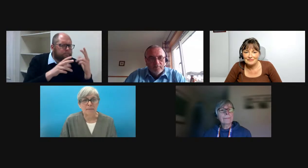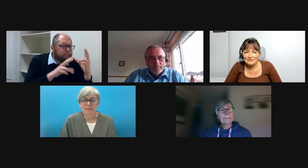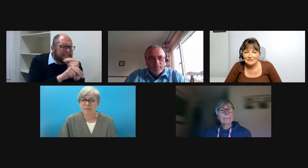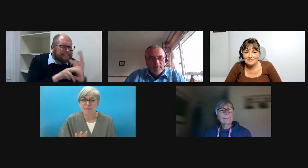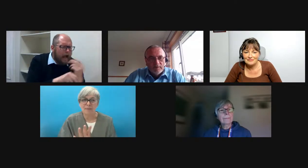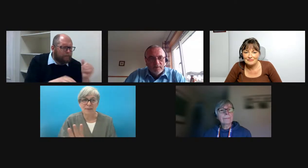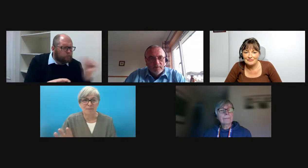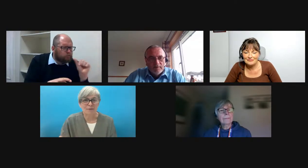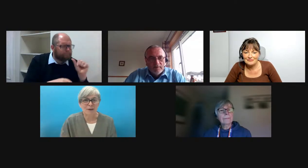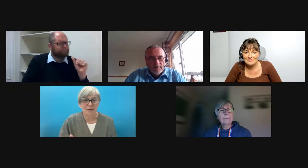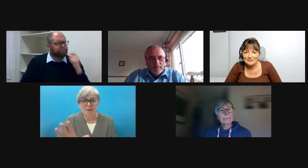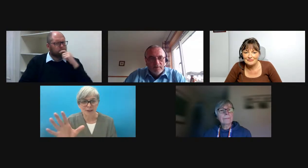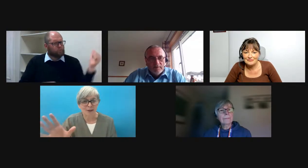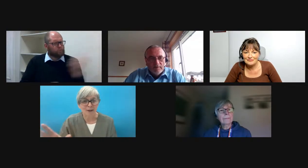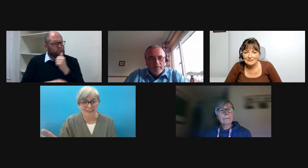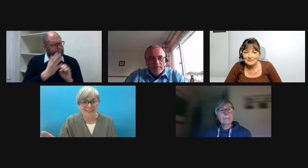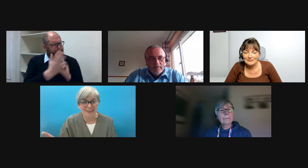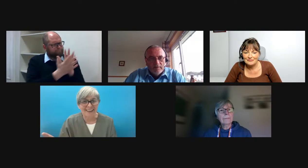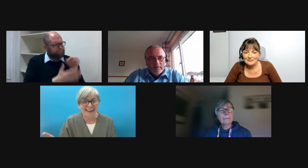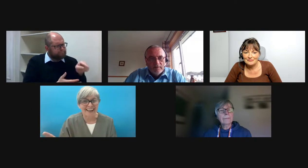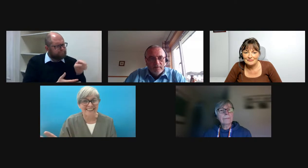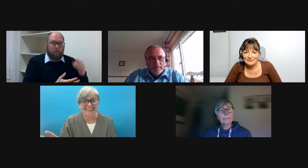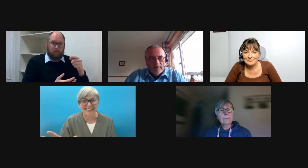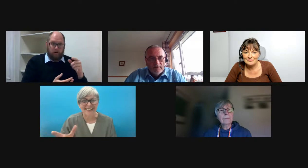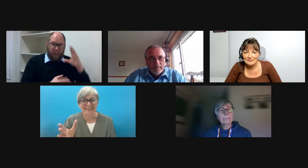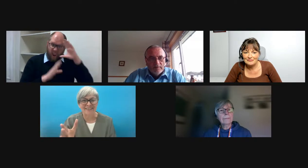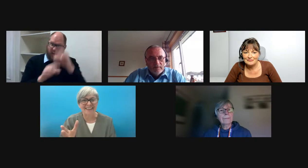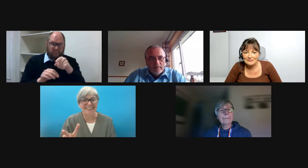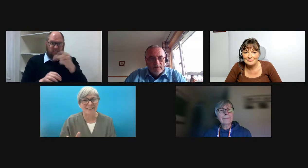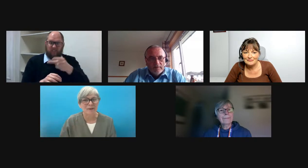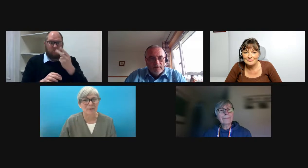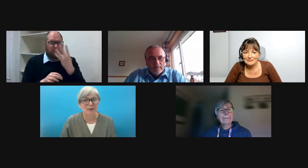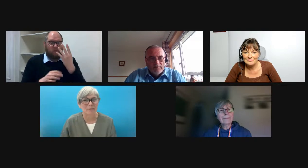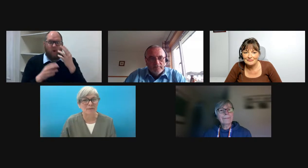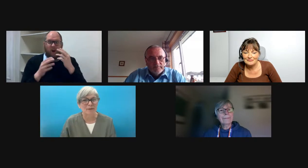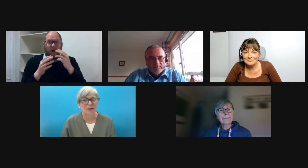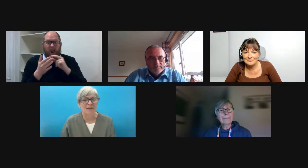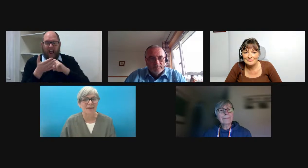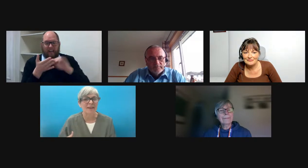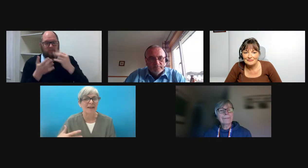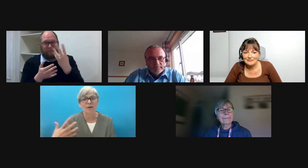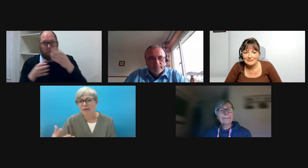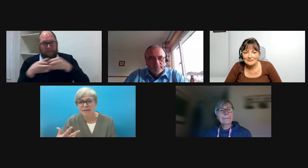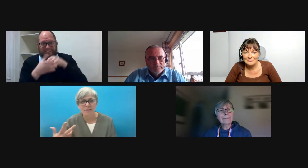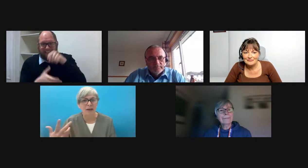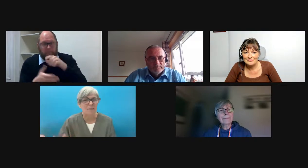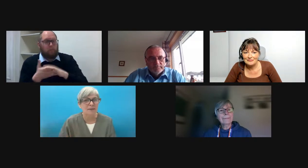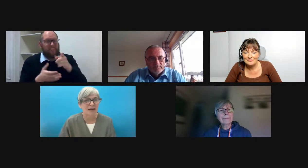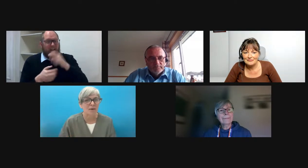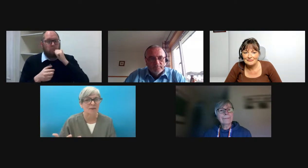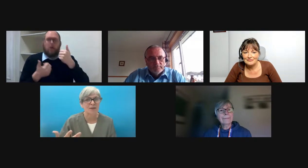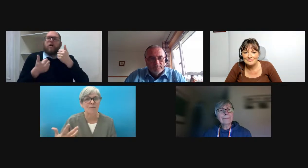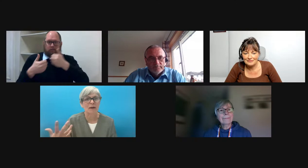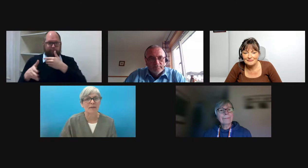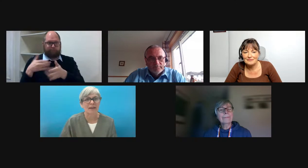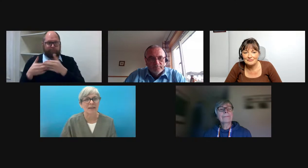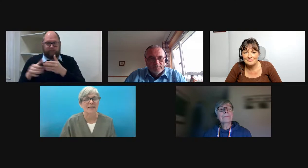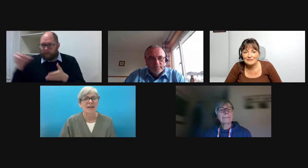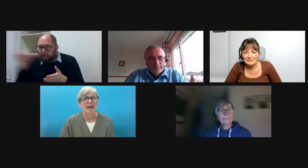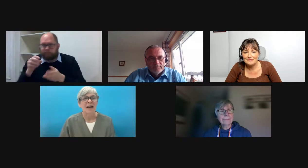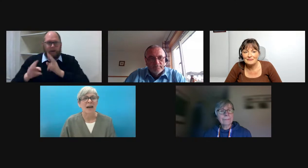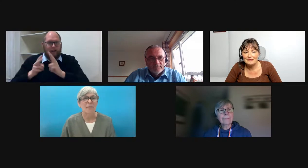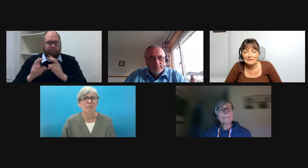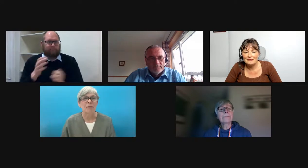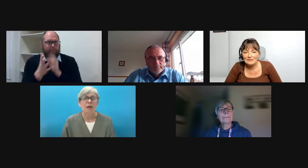I mean, maybe some of our viewers are currently looking at those links that we put up before and thinking, oh, there are some gaps there, I want to know about